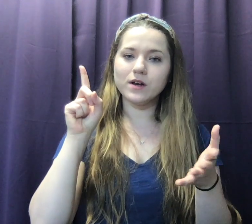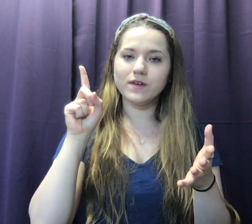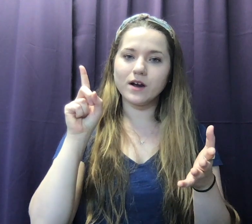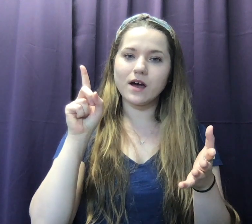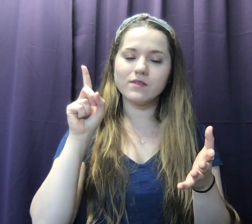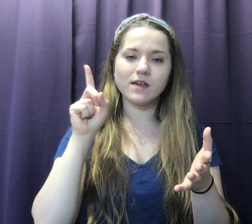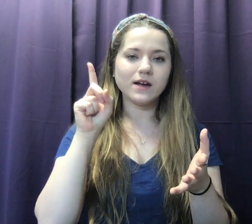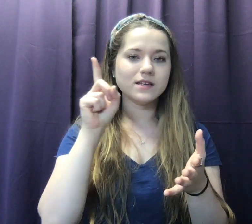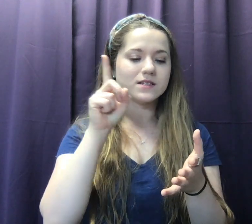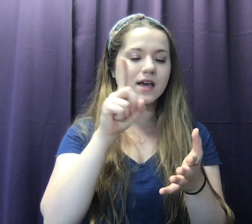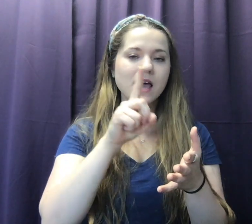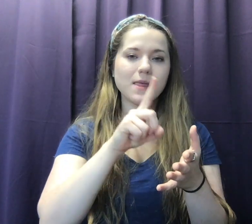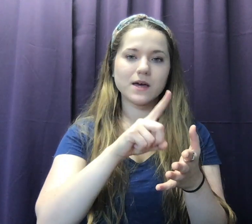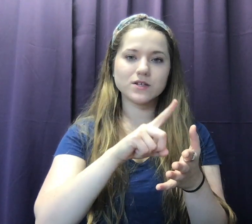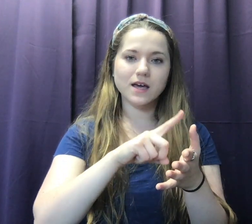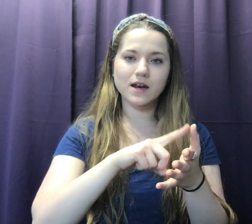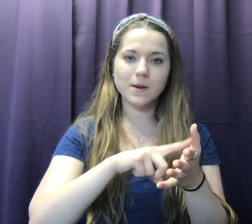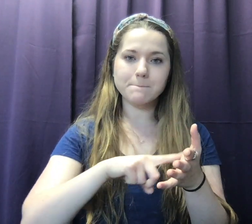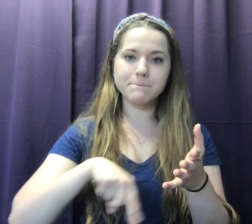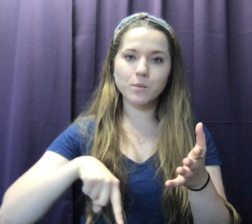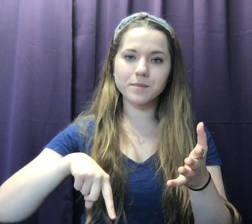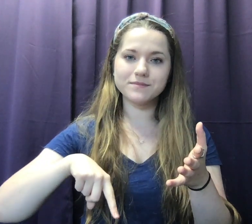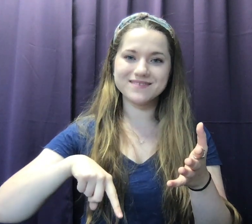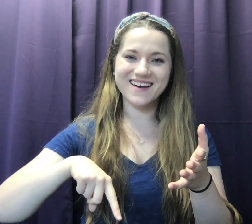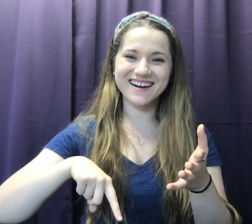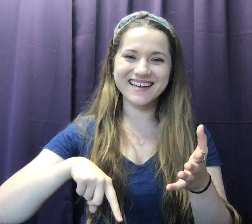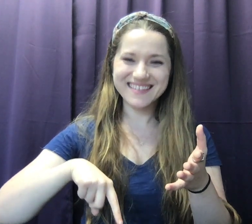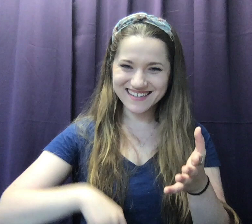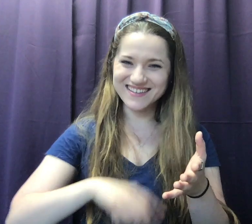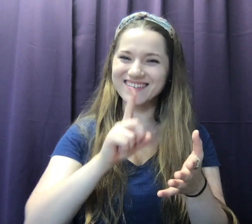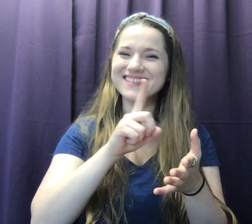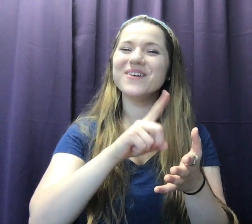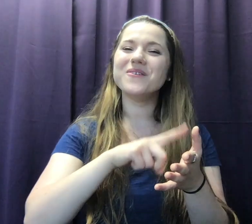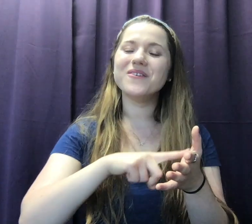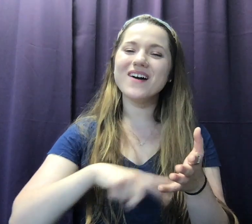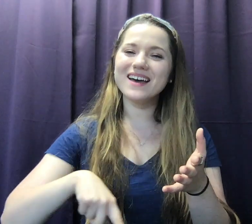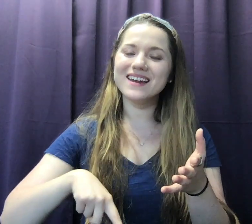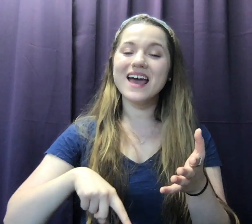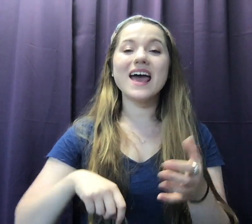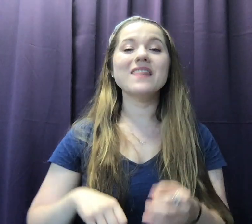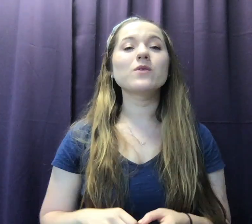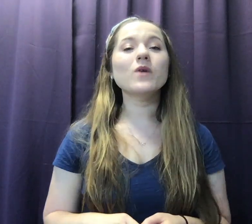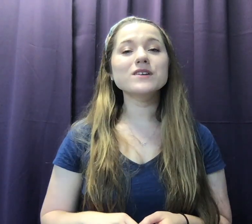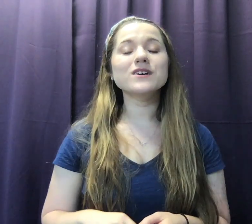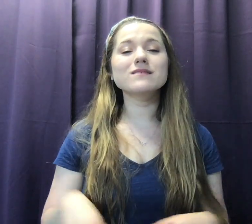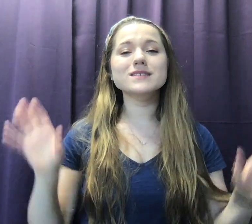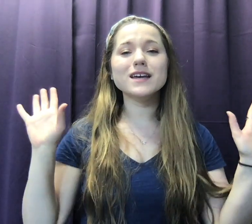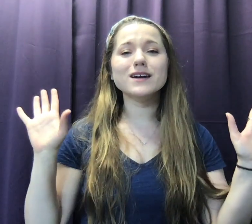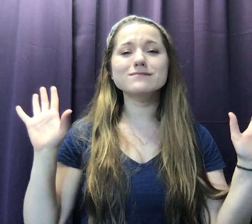finger of the other hand and then just kind of boop down your hand. So it's what? And then wonderful, it's like you're